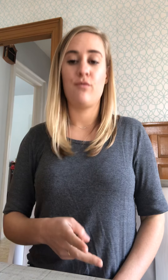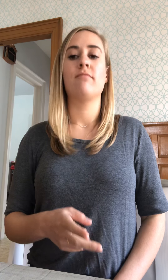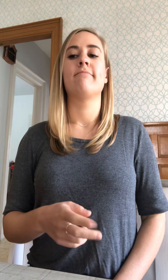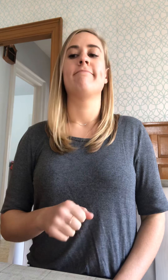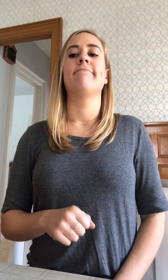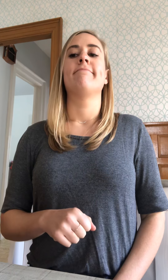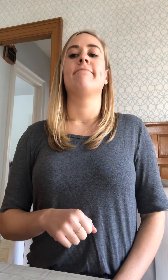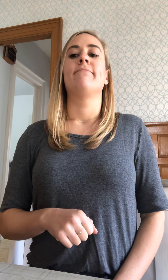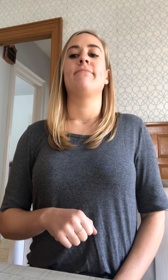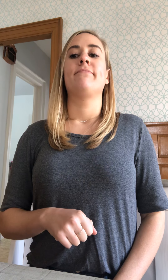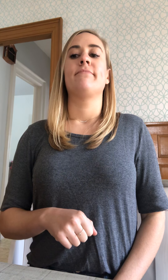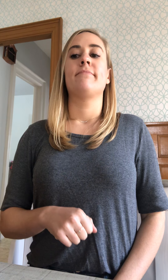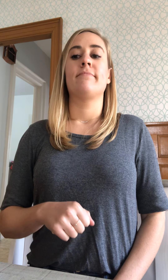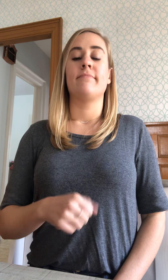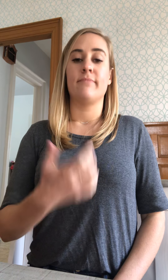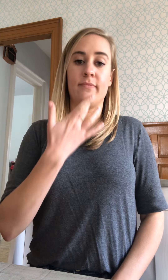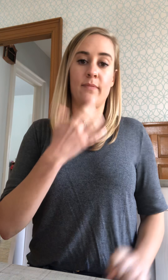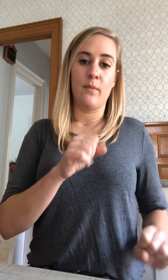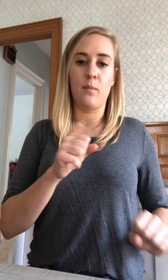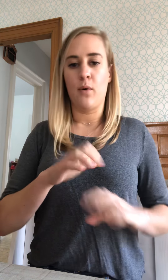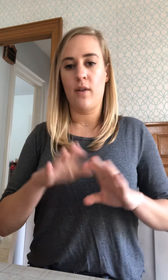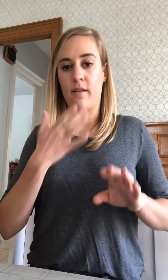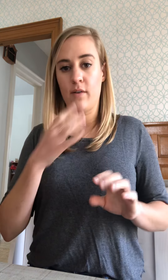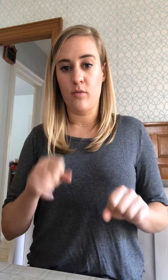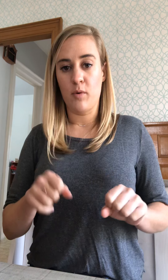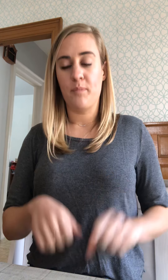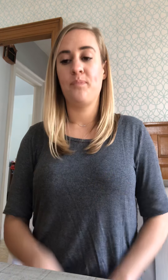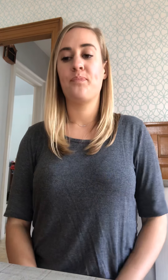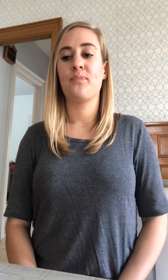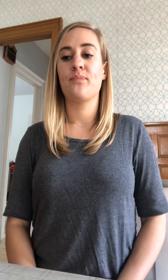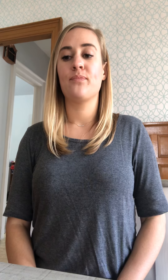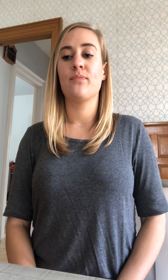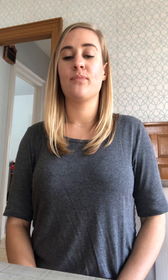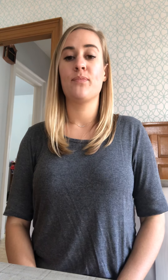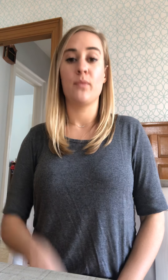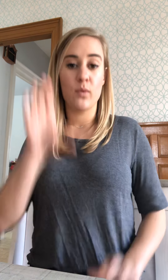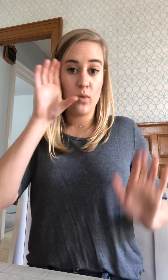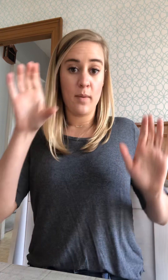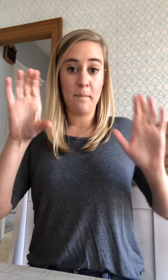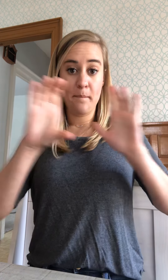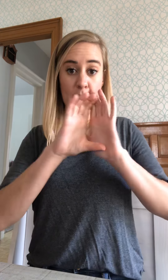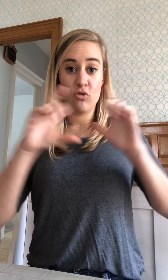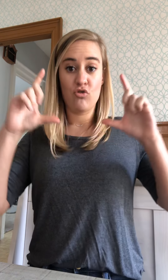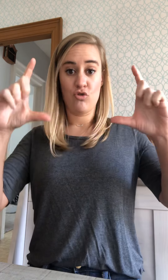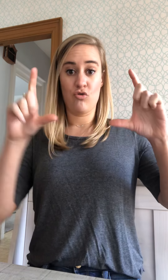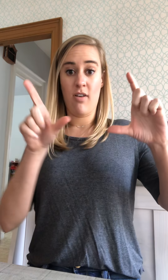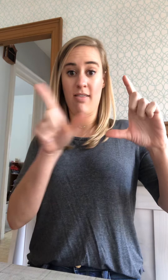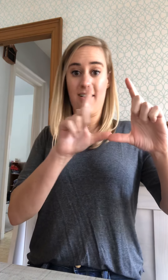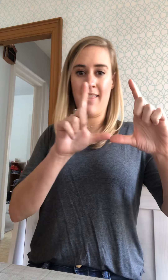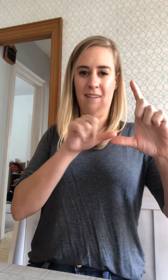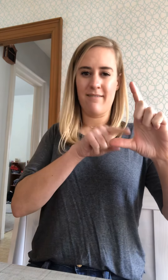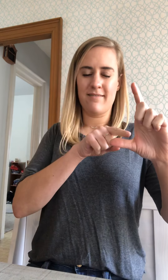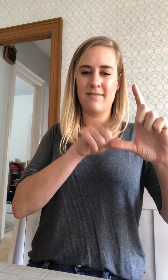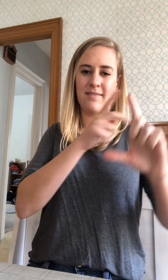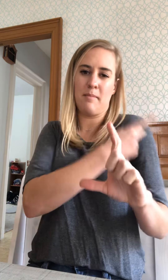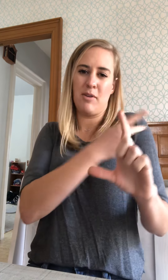vertically favorable and unfavorable. On the left side of the screen, the right mandible, the muscle pull tends